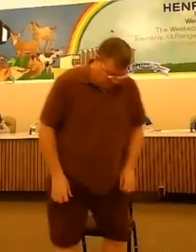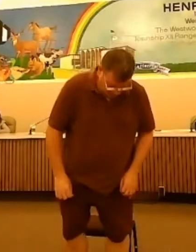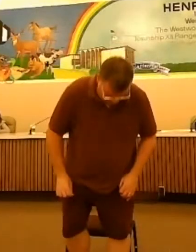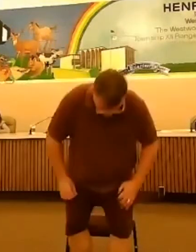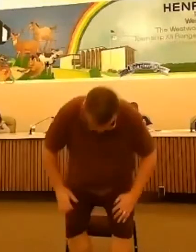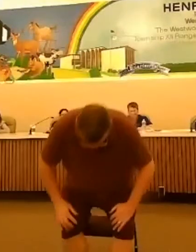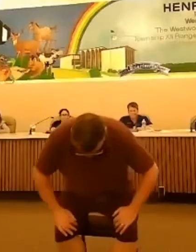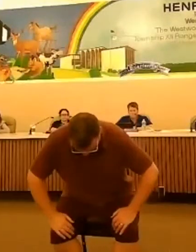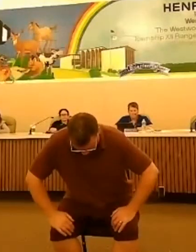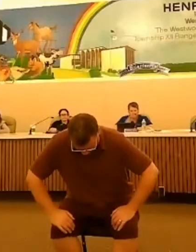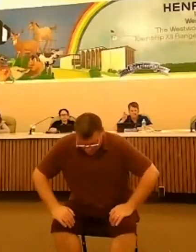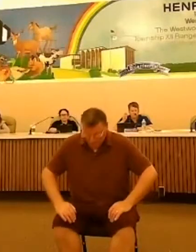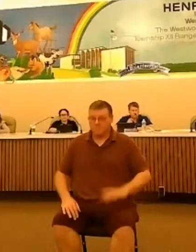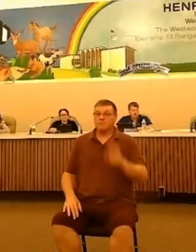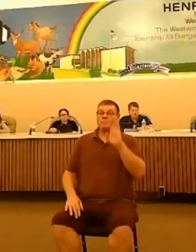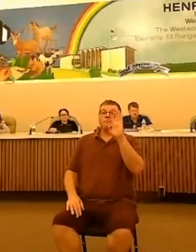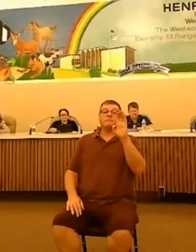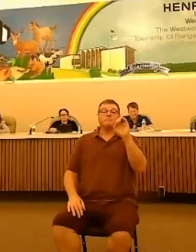online?